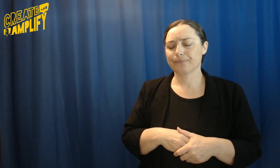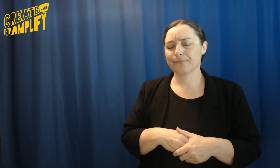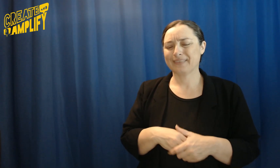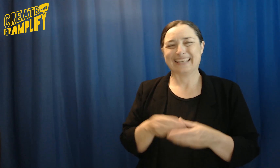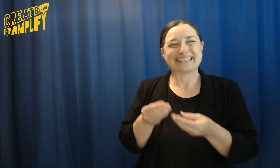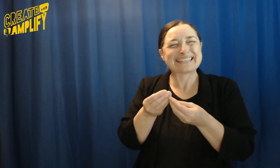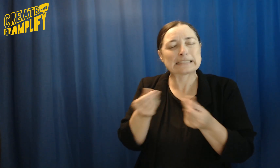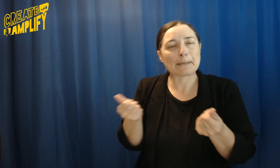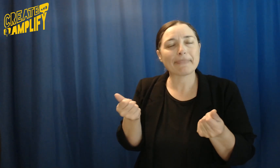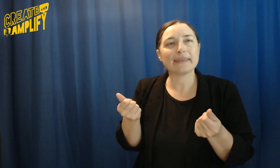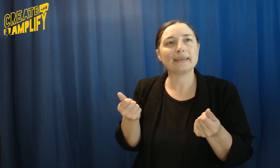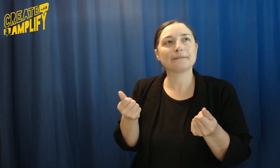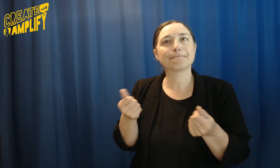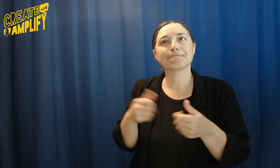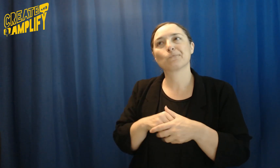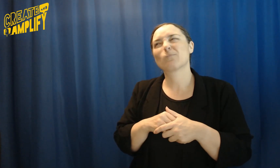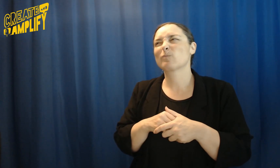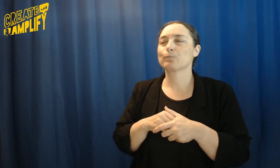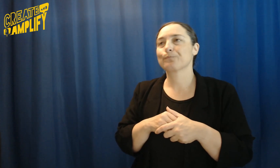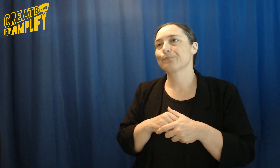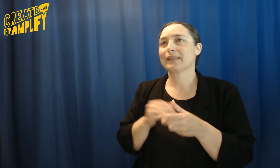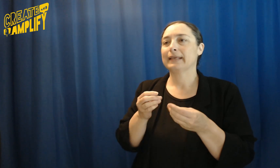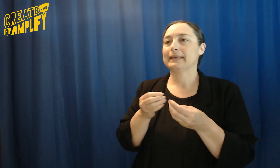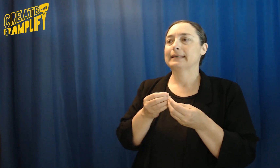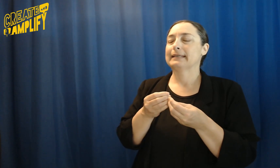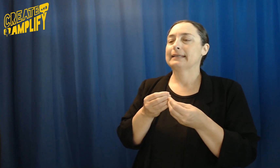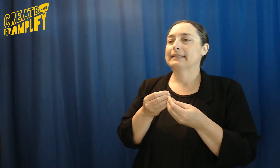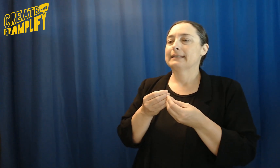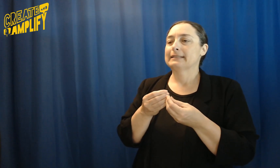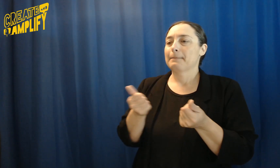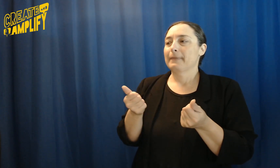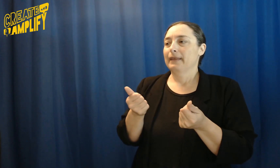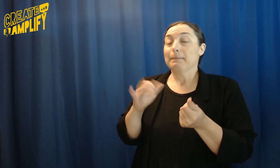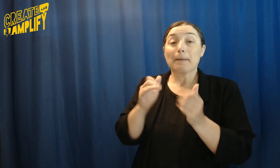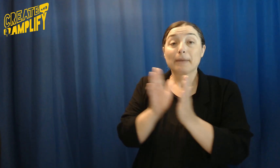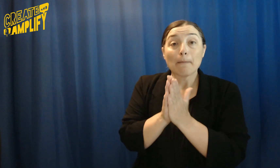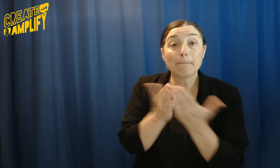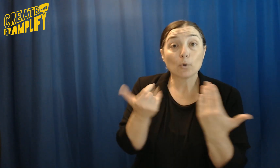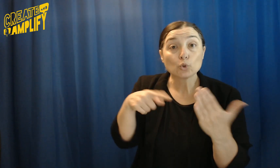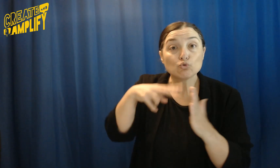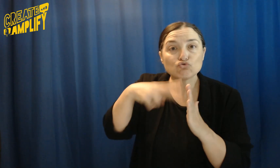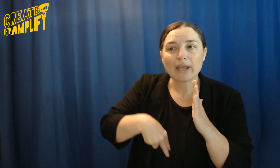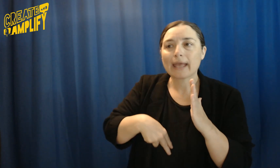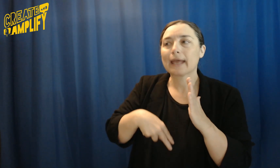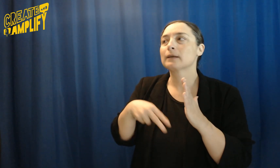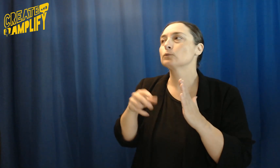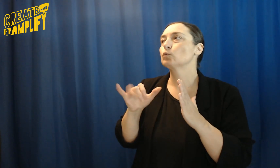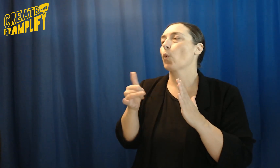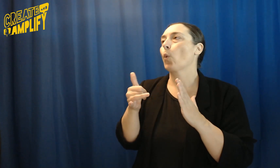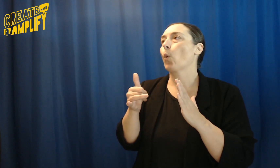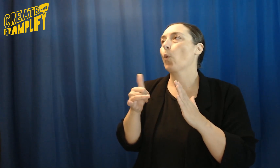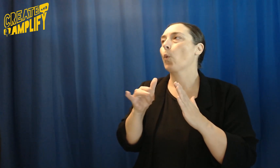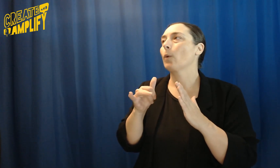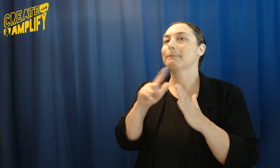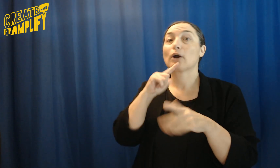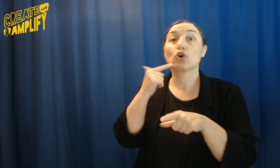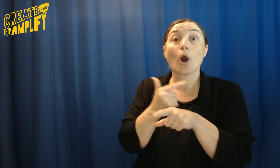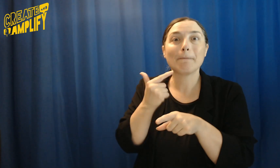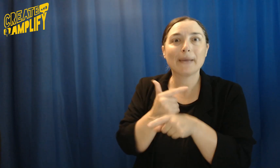be one big event, but was there something that a book that you read or something that someone said that reminded you of the power of